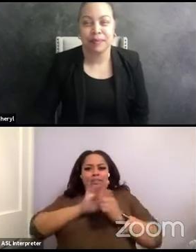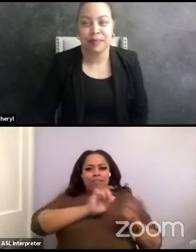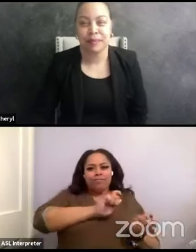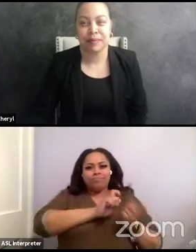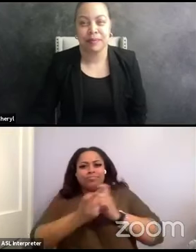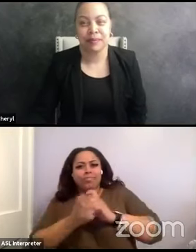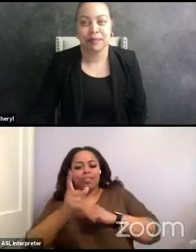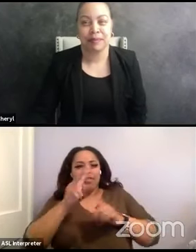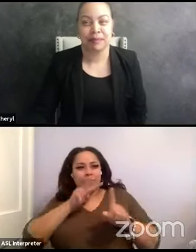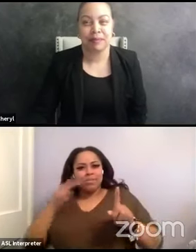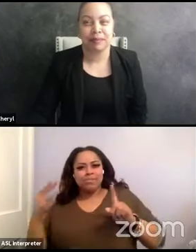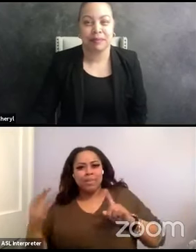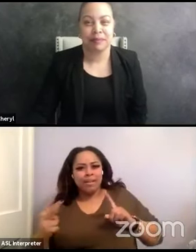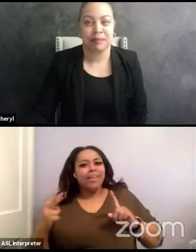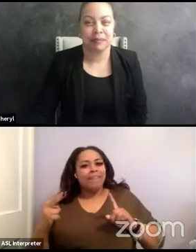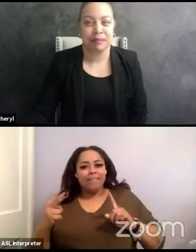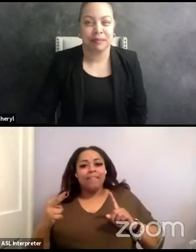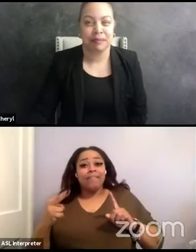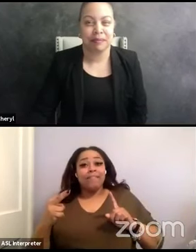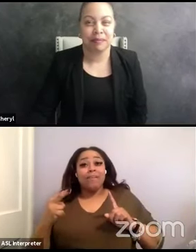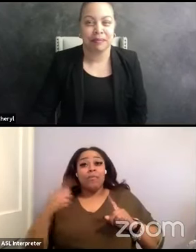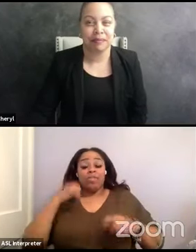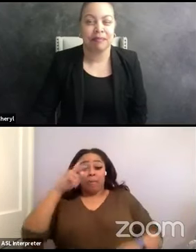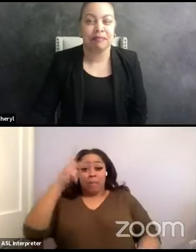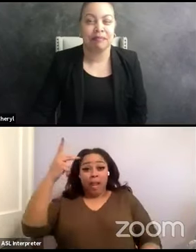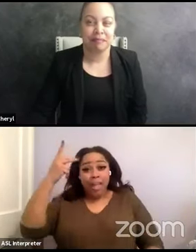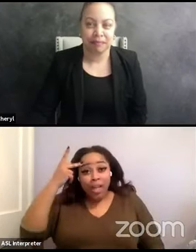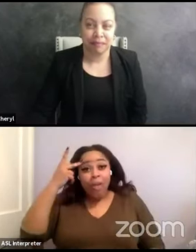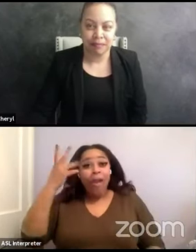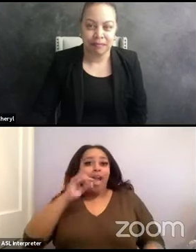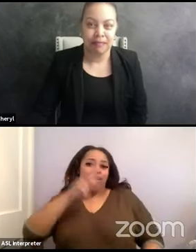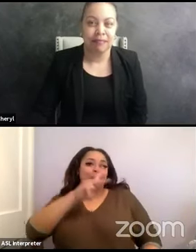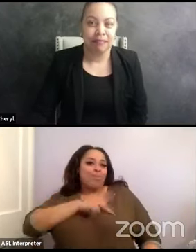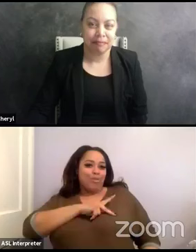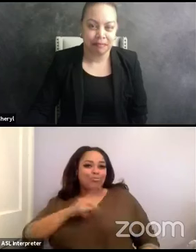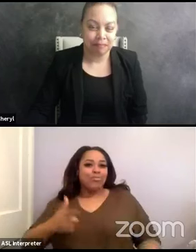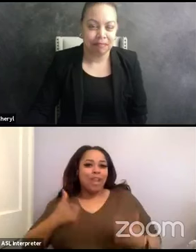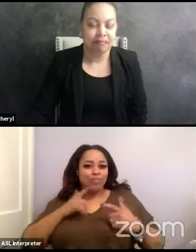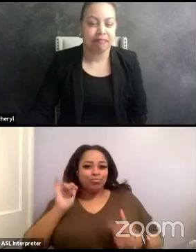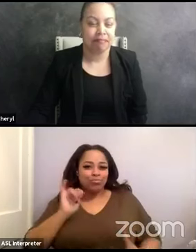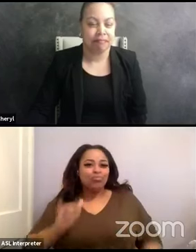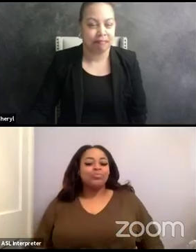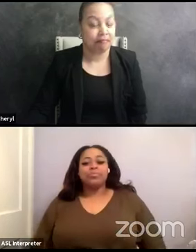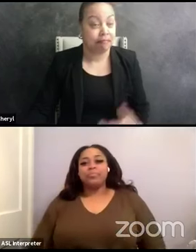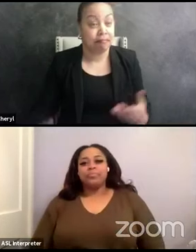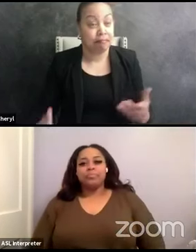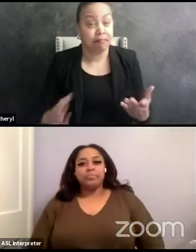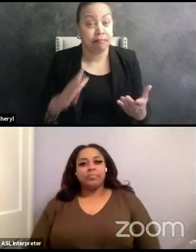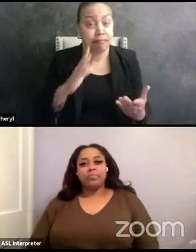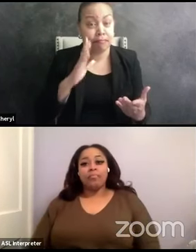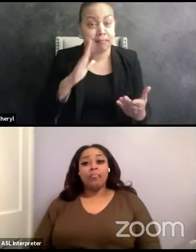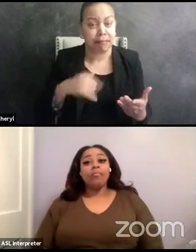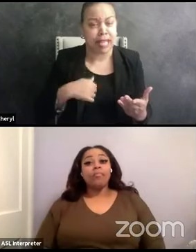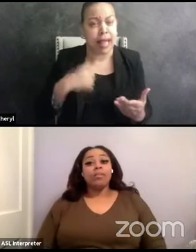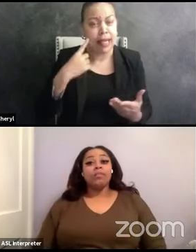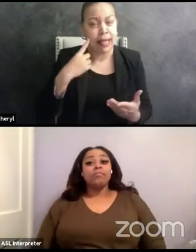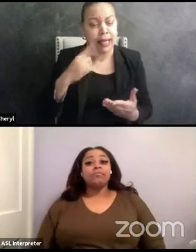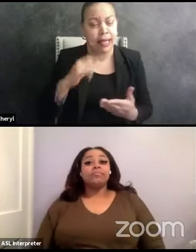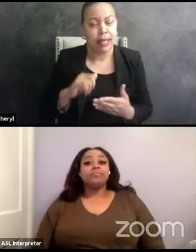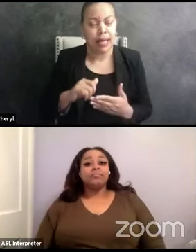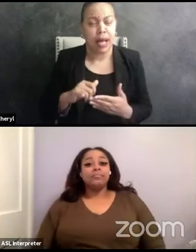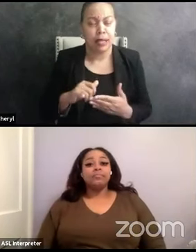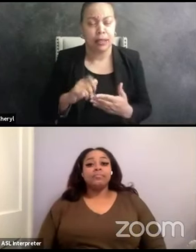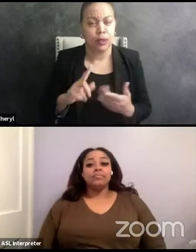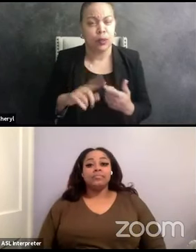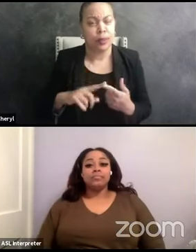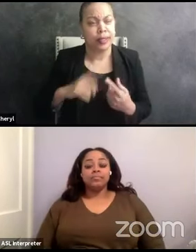your perspective on our political climate and on your personal climate? I think that when we look